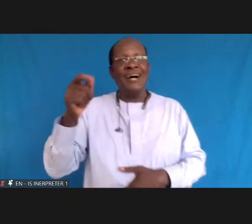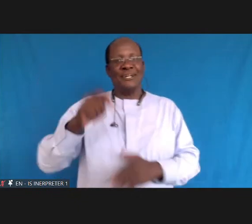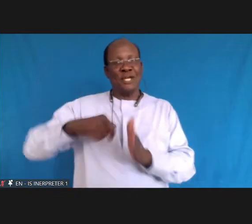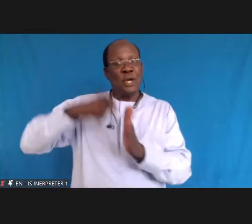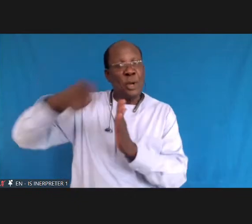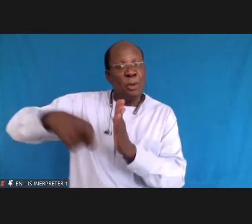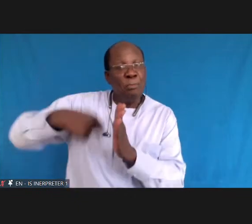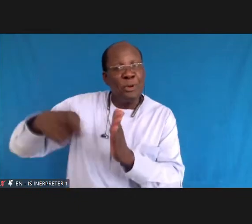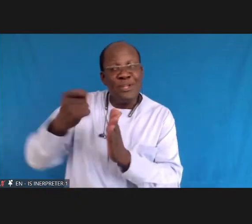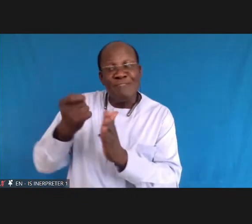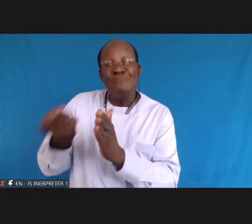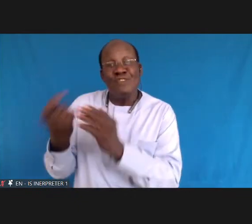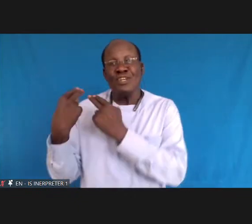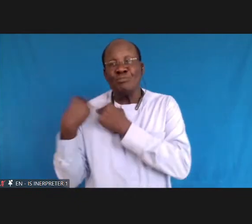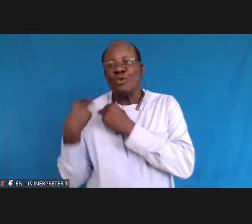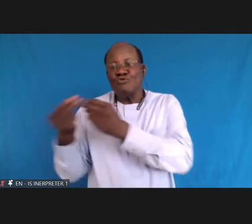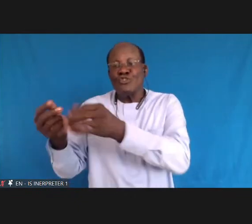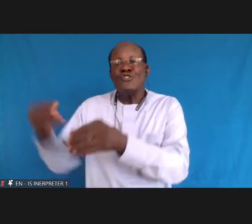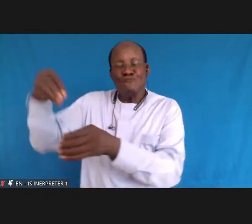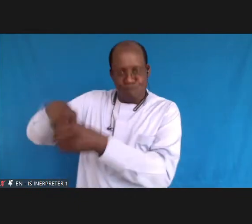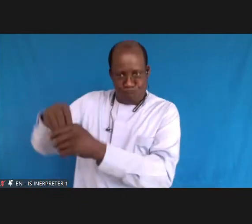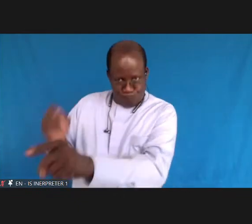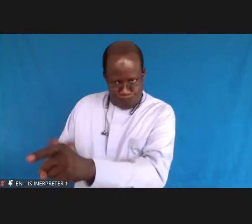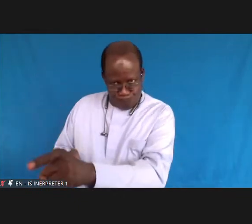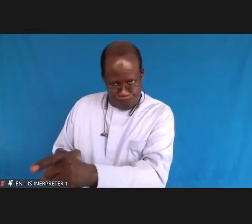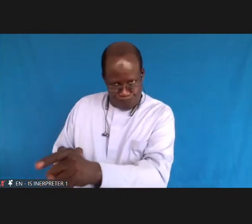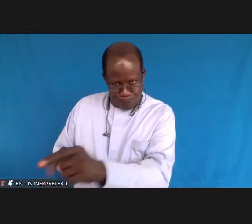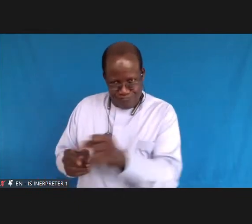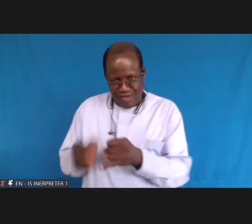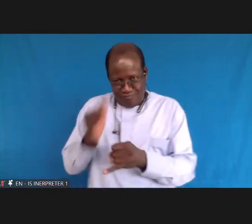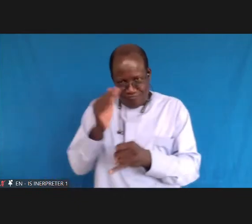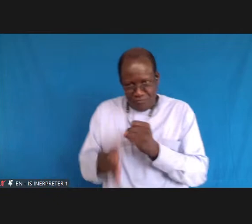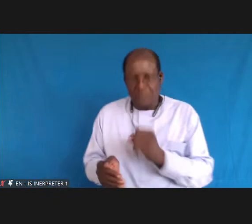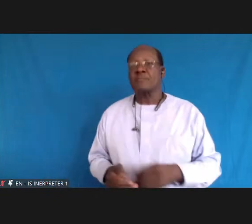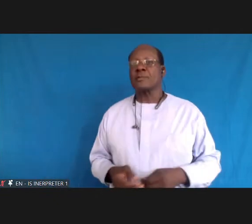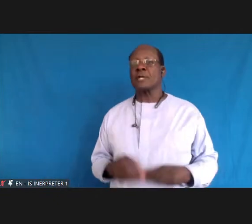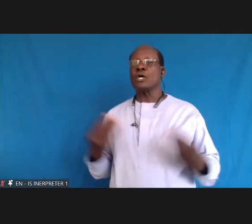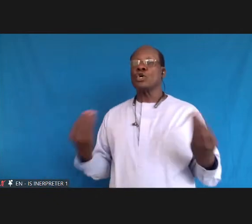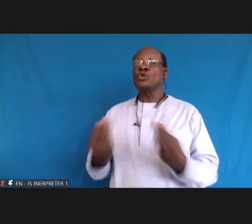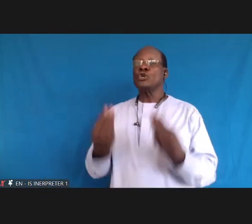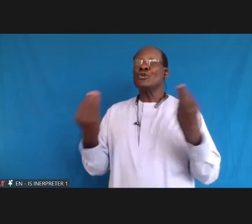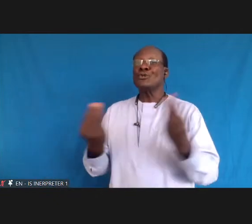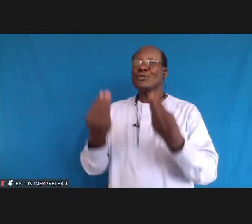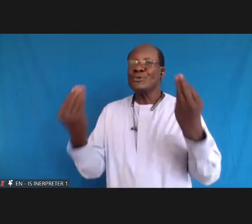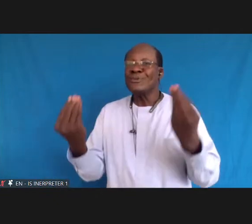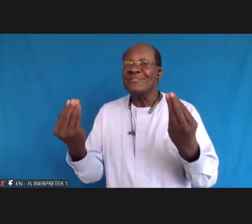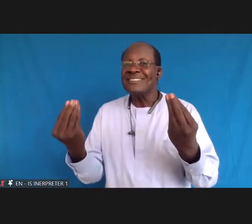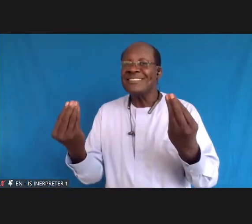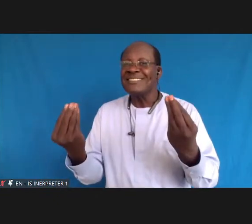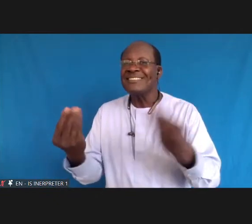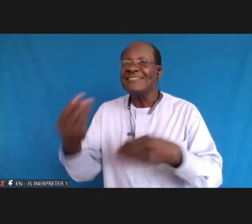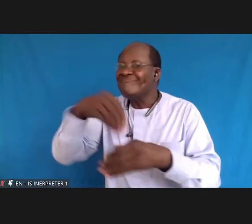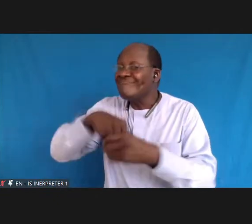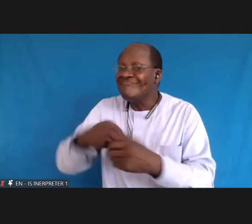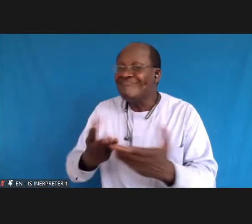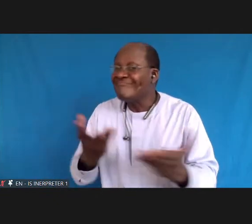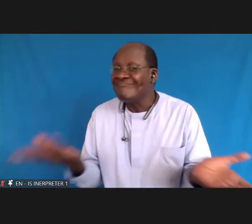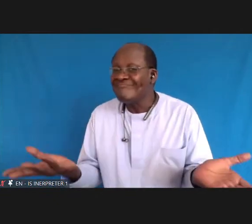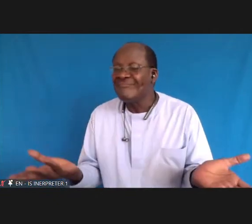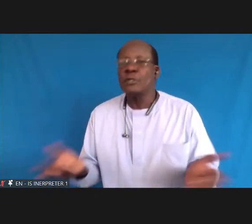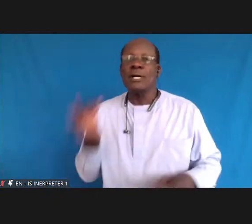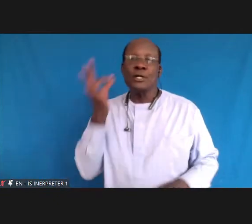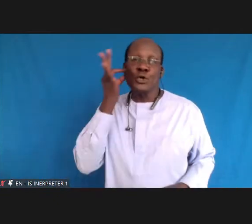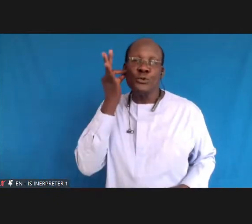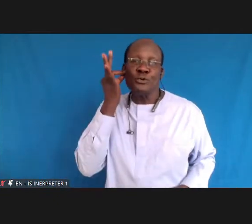all level. And last point, the role of youth and women and disabled person. And I think in